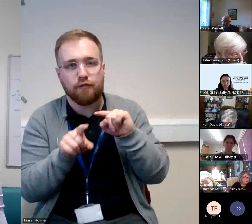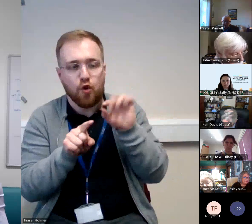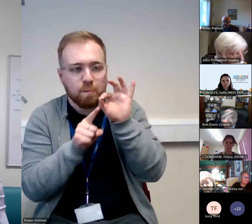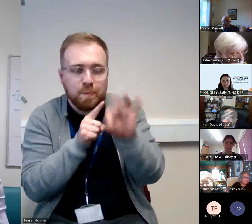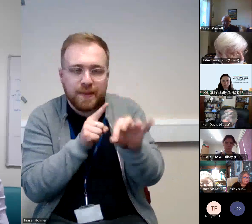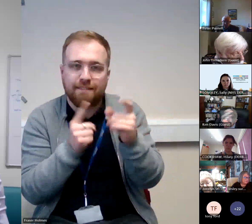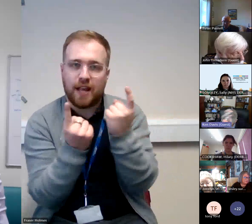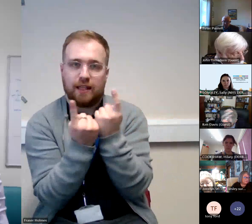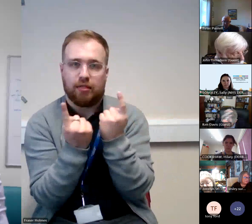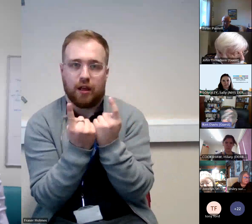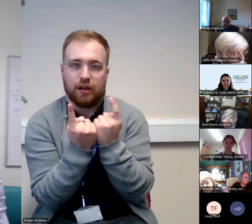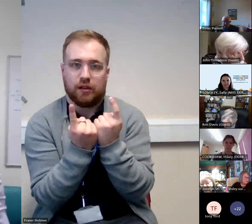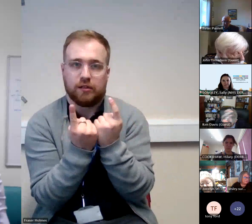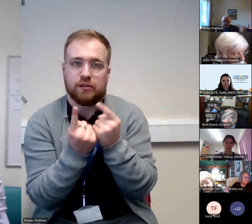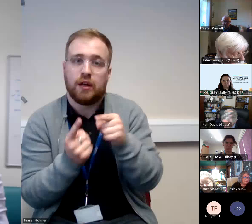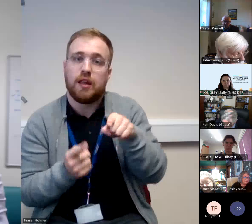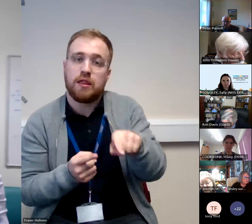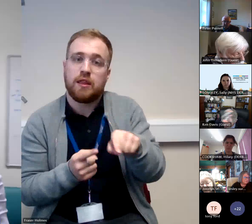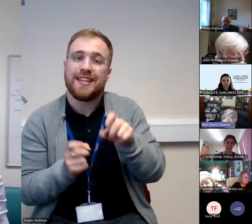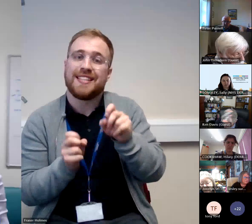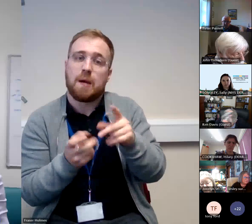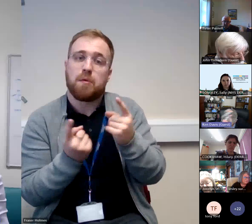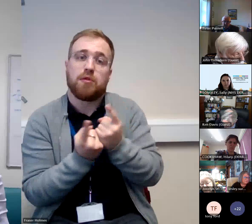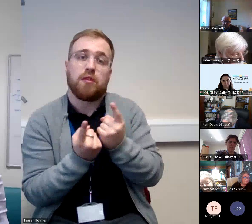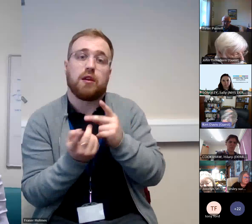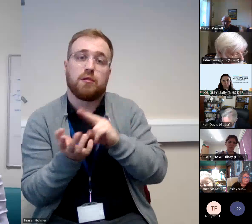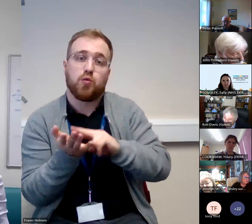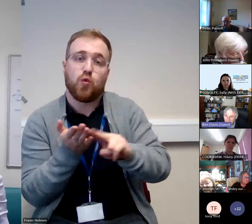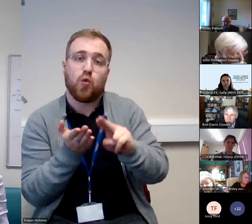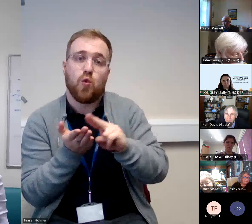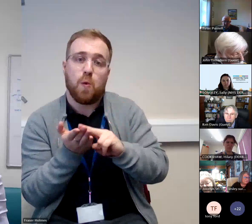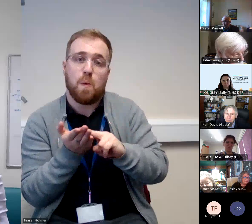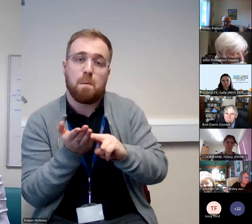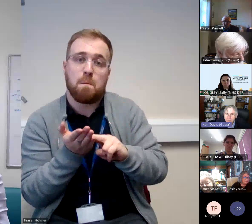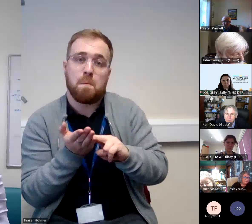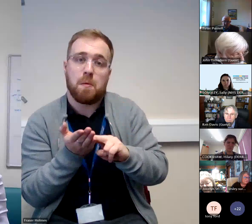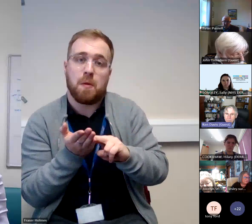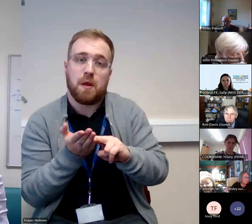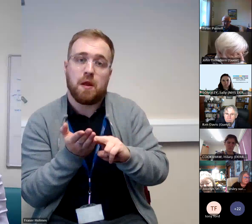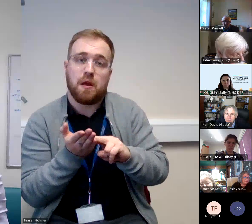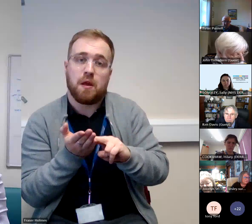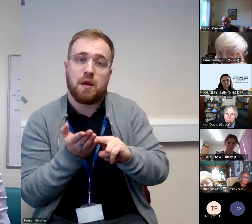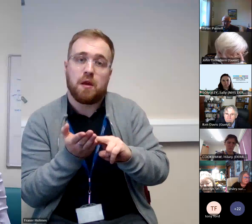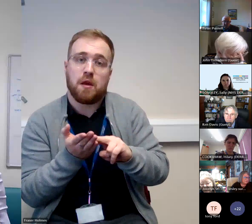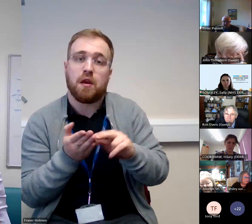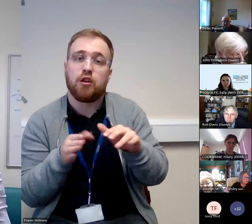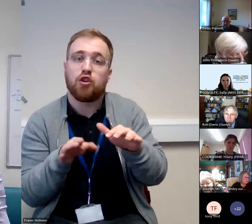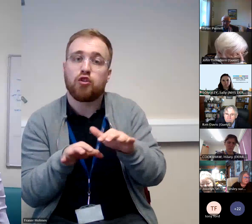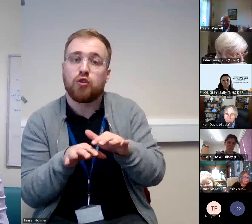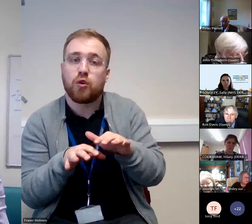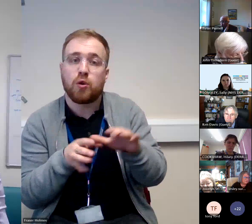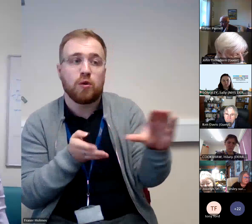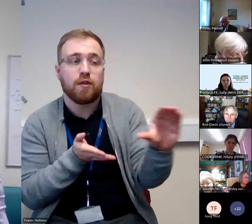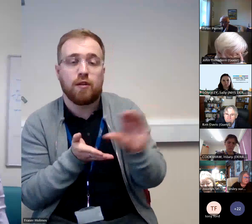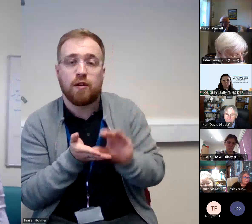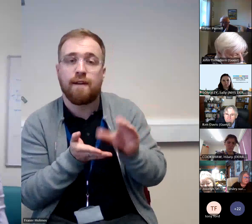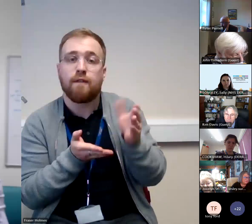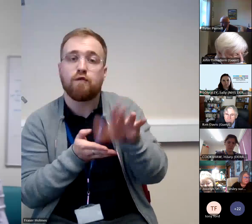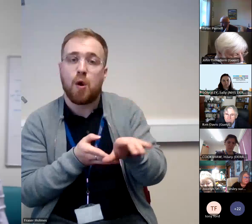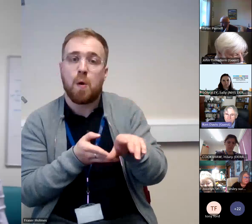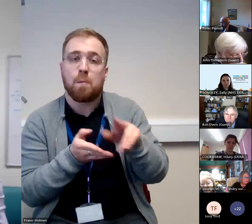kit. This type of thing generally tends to be stuff that is covered by system